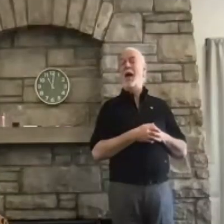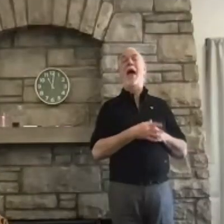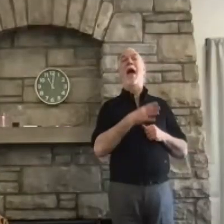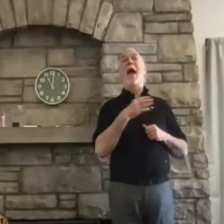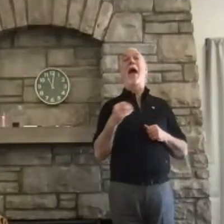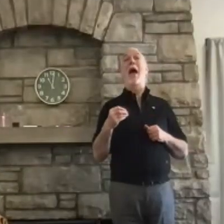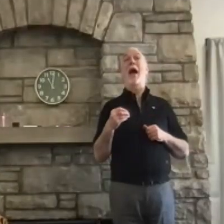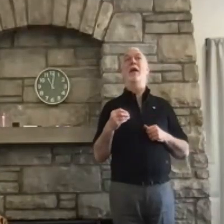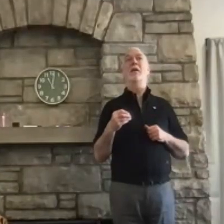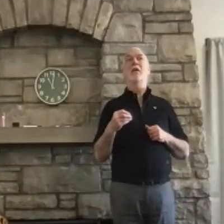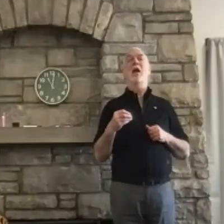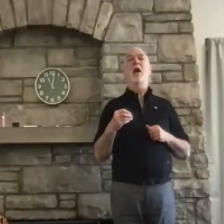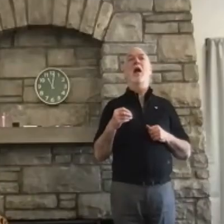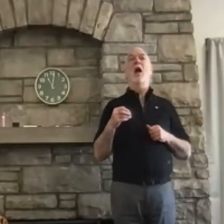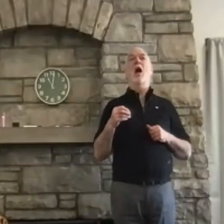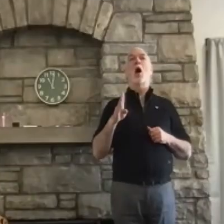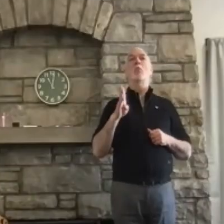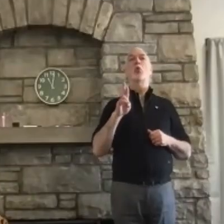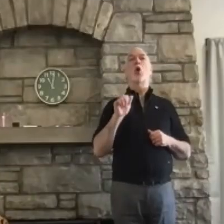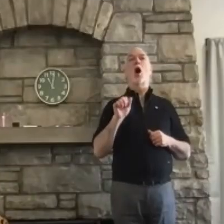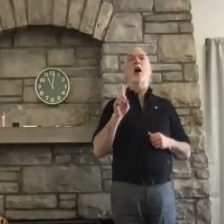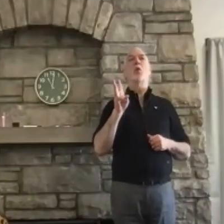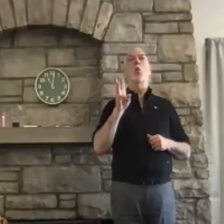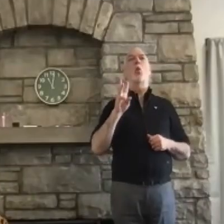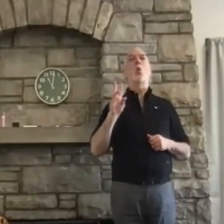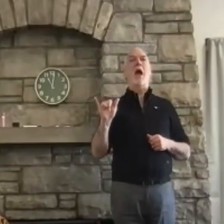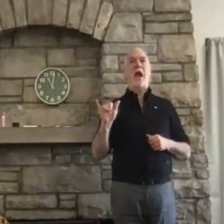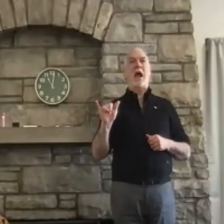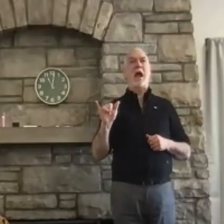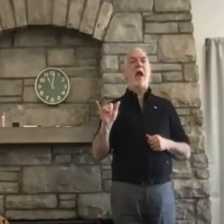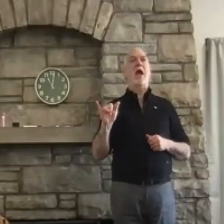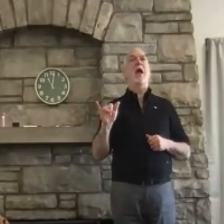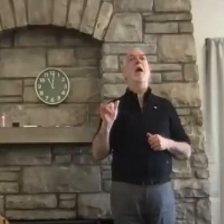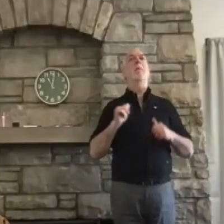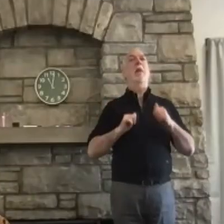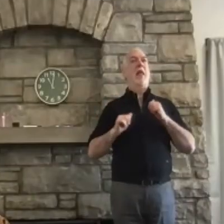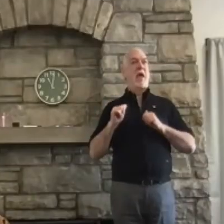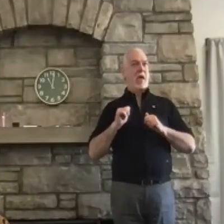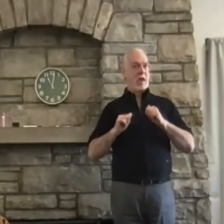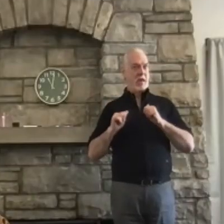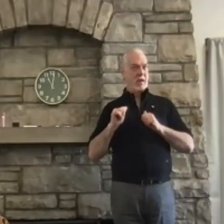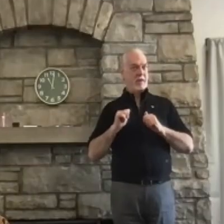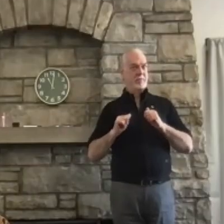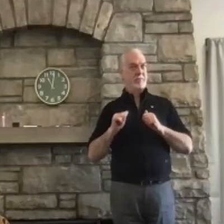Broadway played and she became a